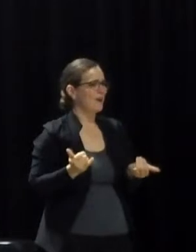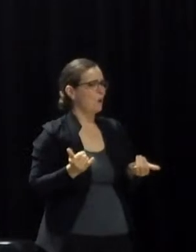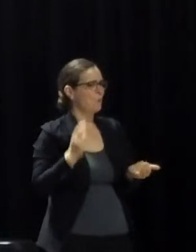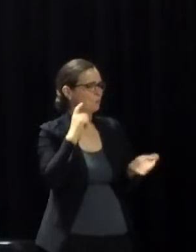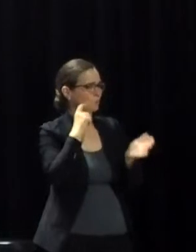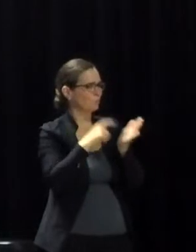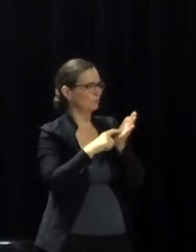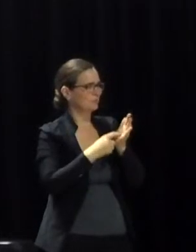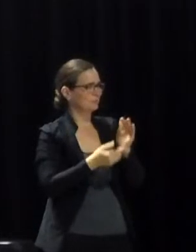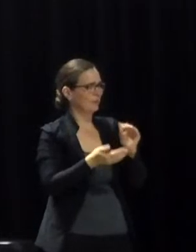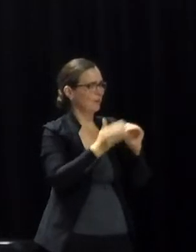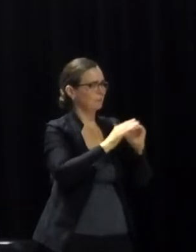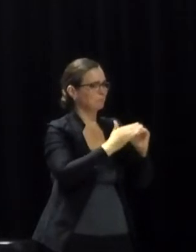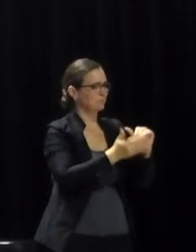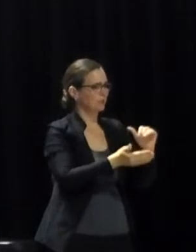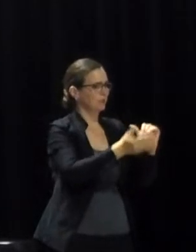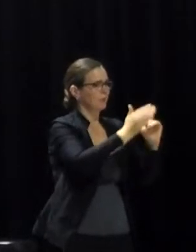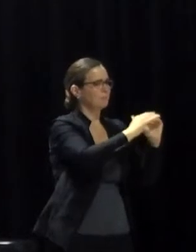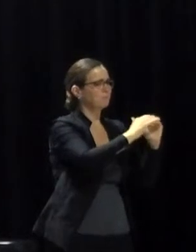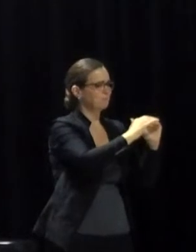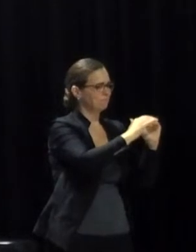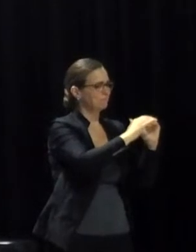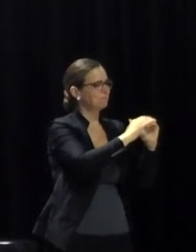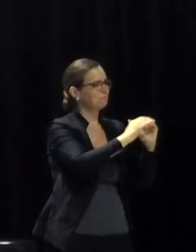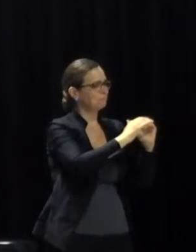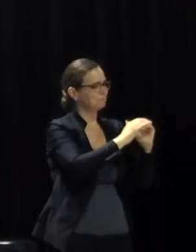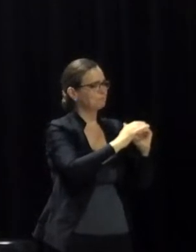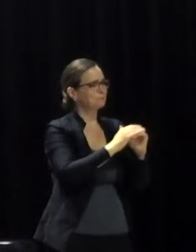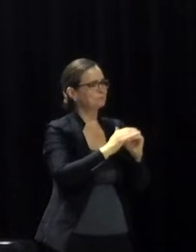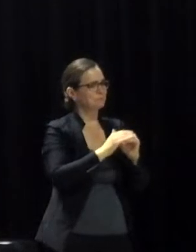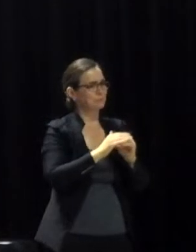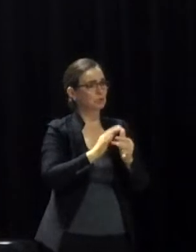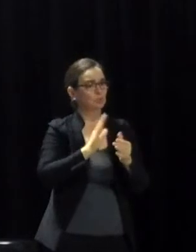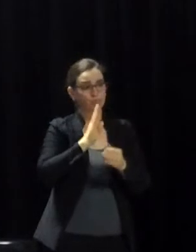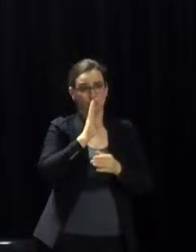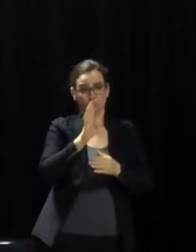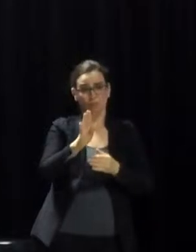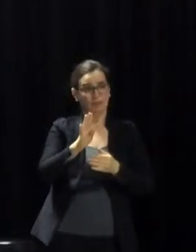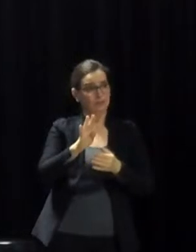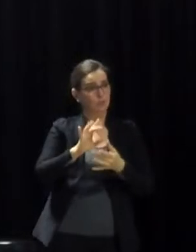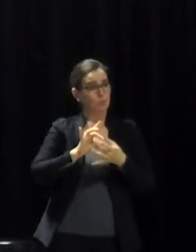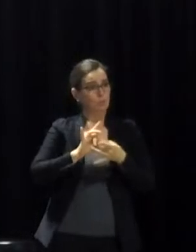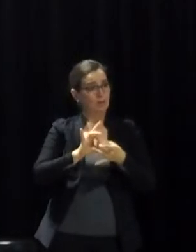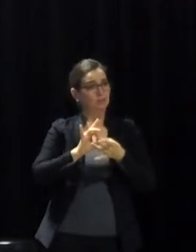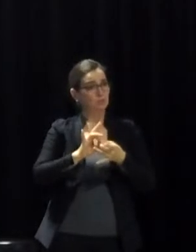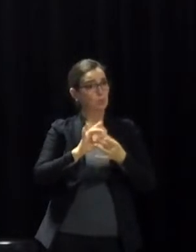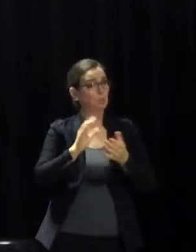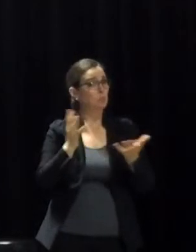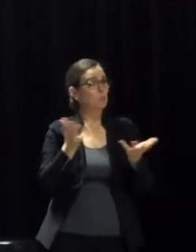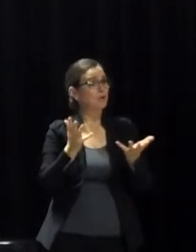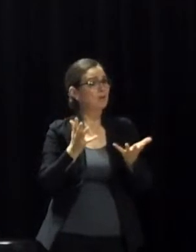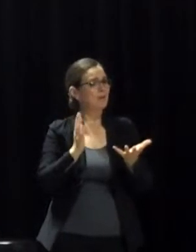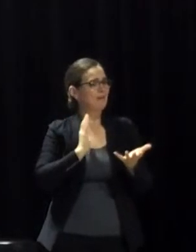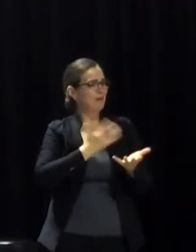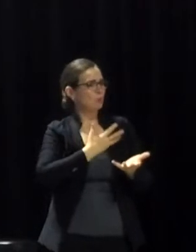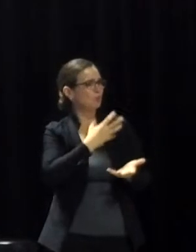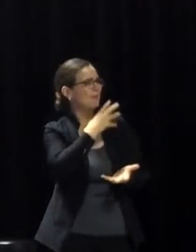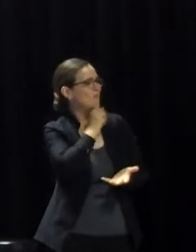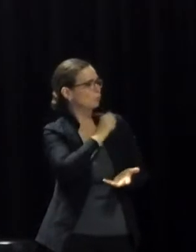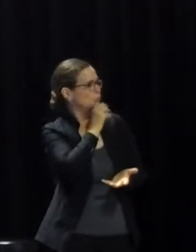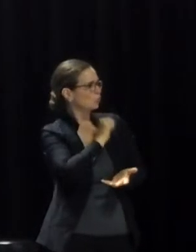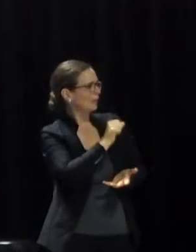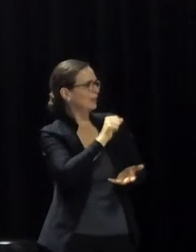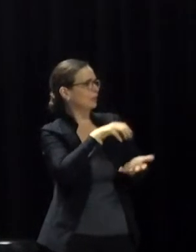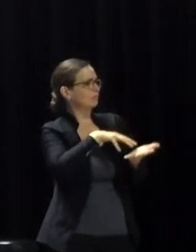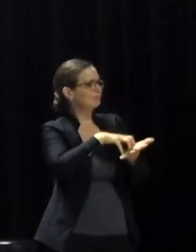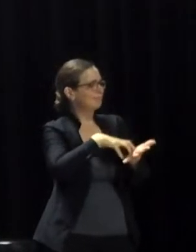so the direct correlation with our vulnerable, when they get sick, they have fights, and we've lost neighbors, and because it is